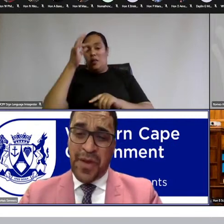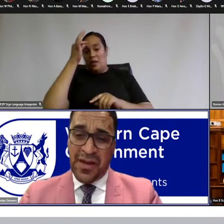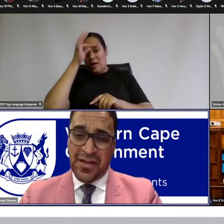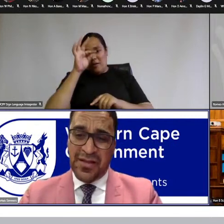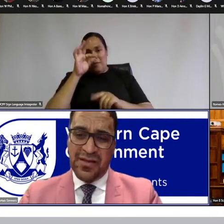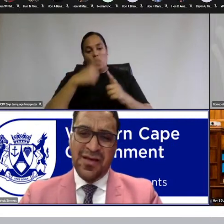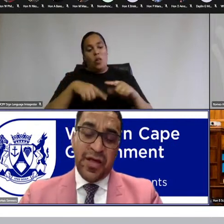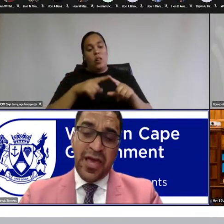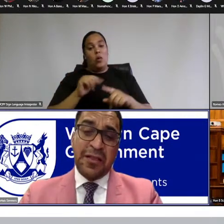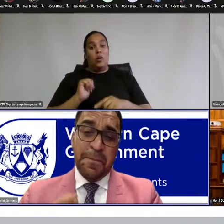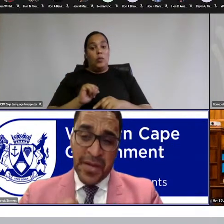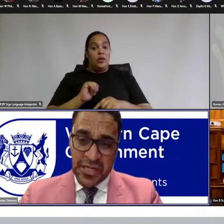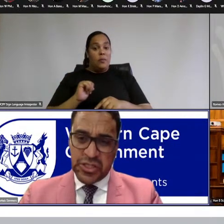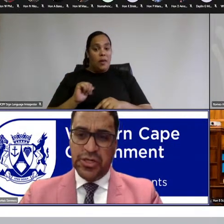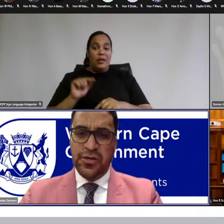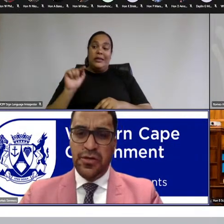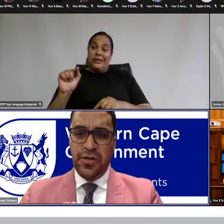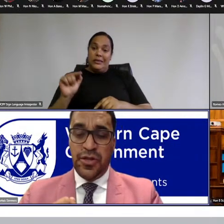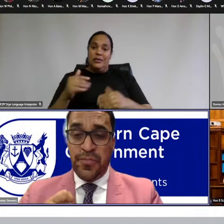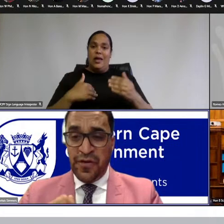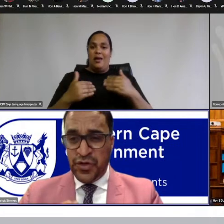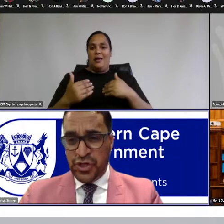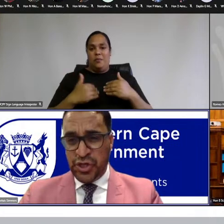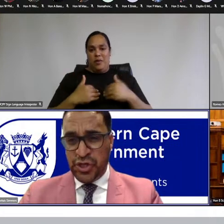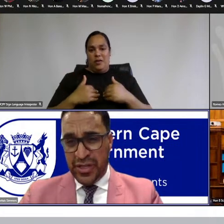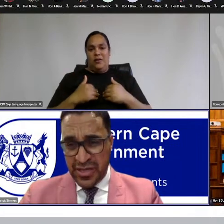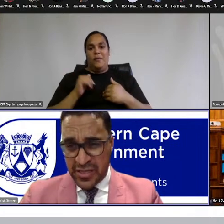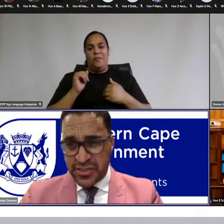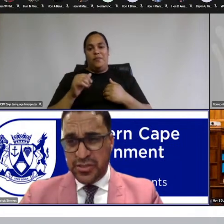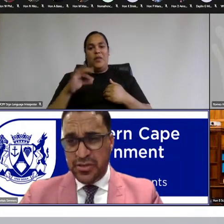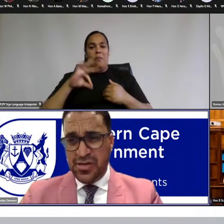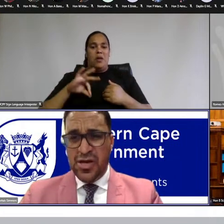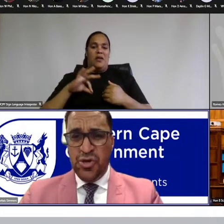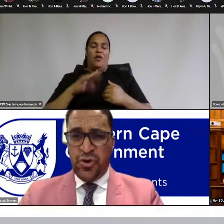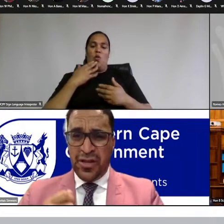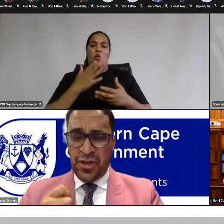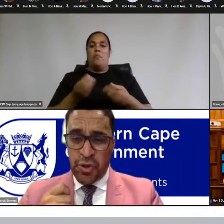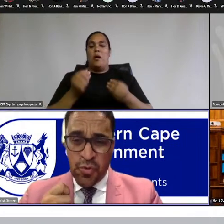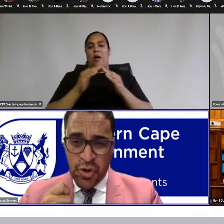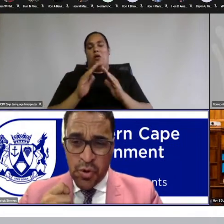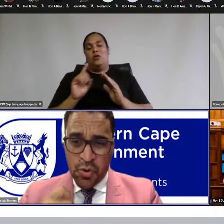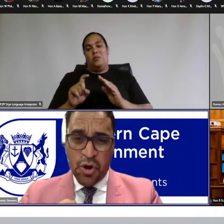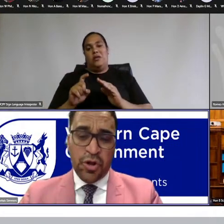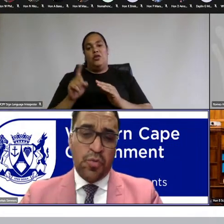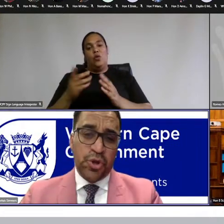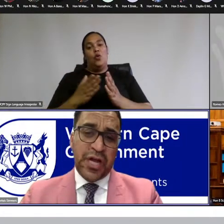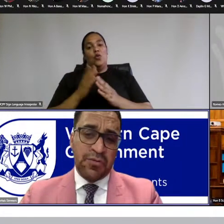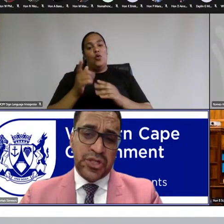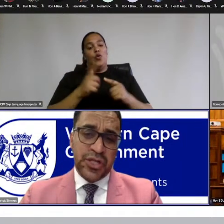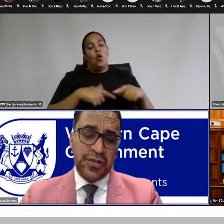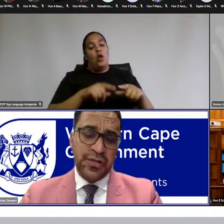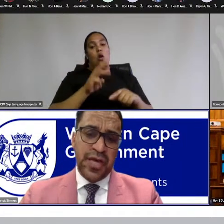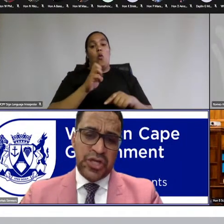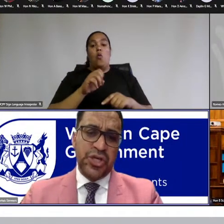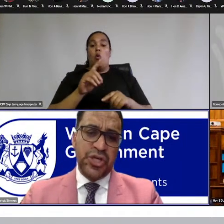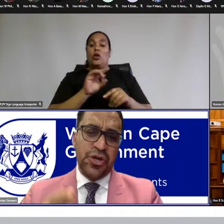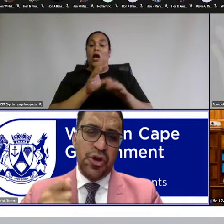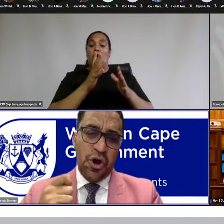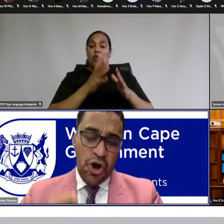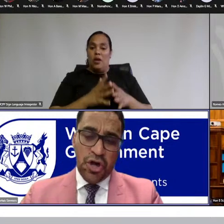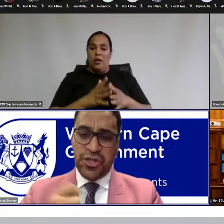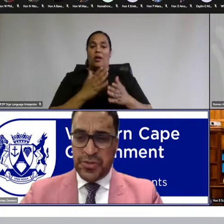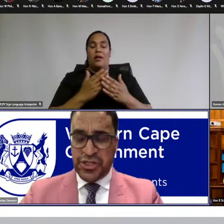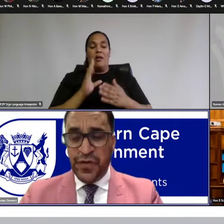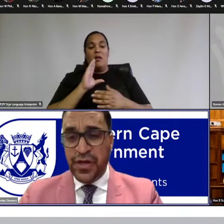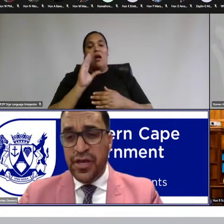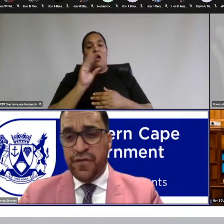local municipality, they administer the beneficiary waiting list. You can, through your local ward councillor, actually